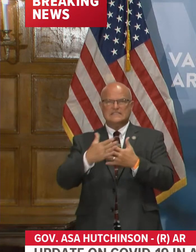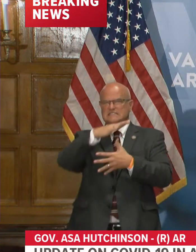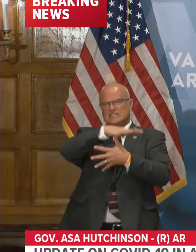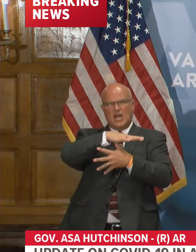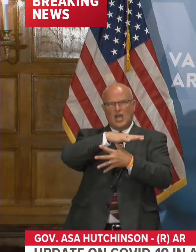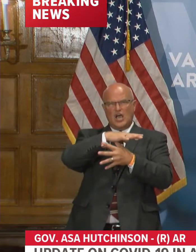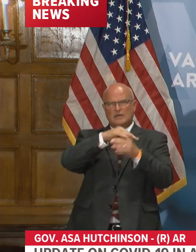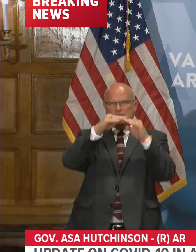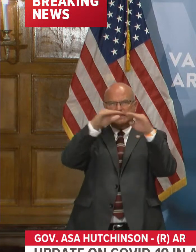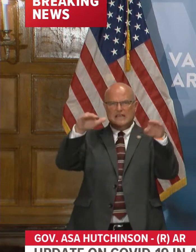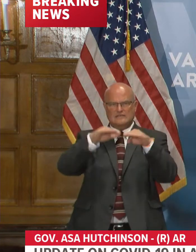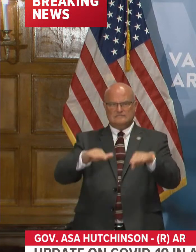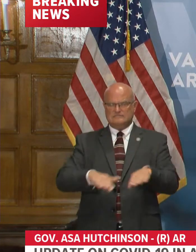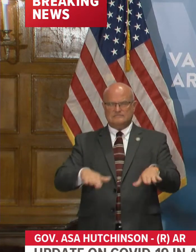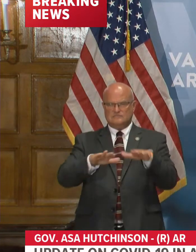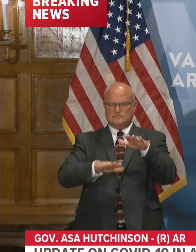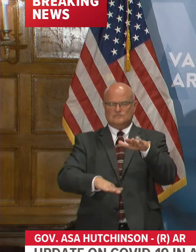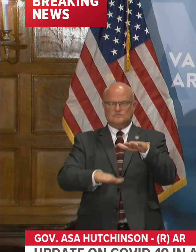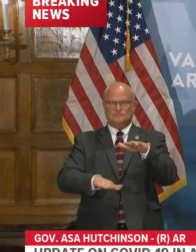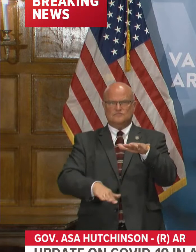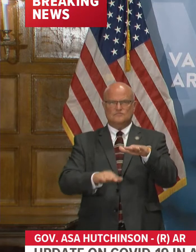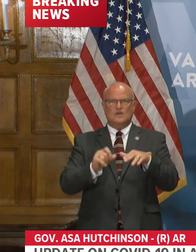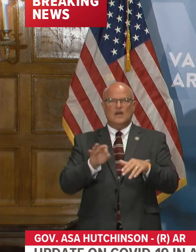tier of